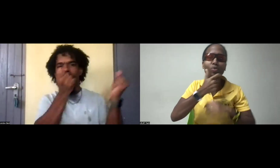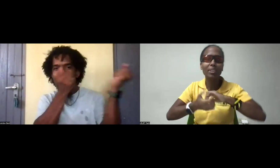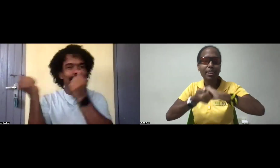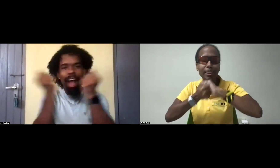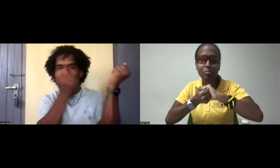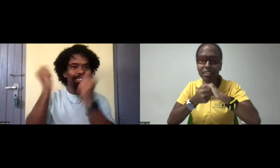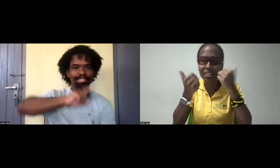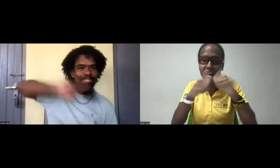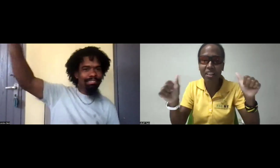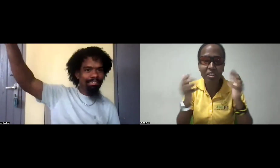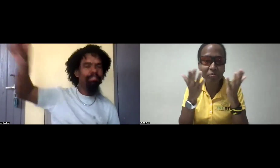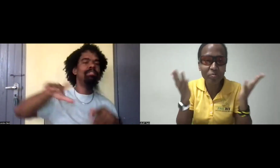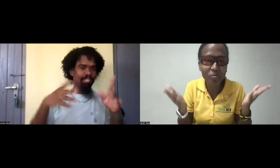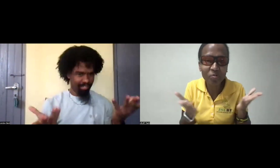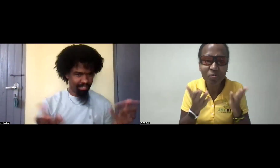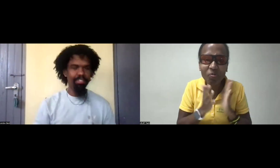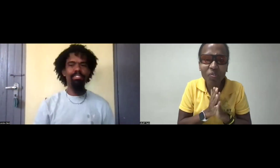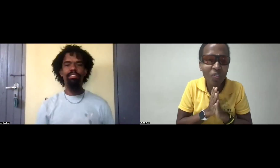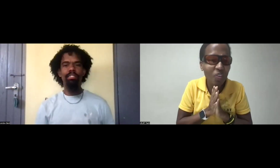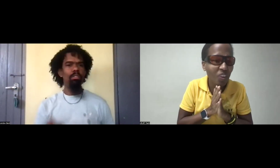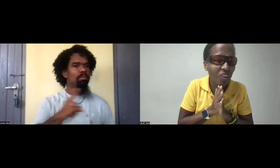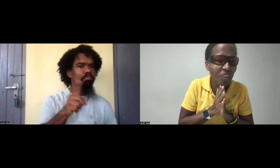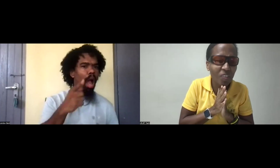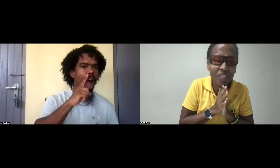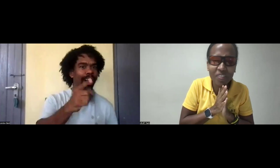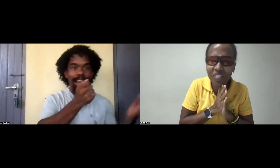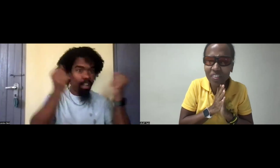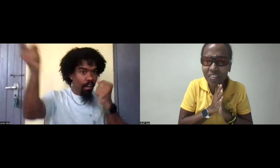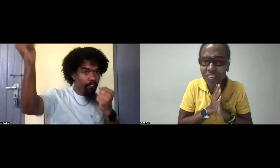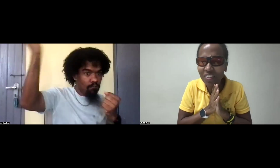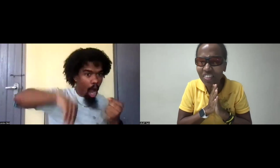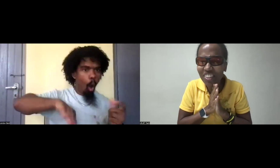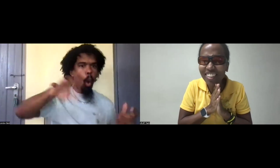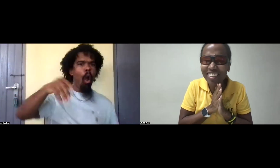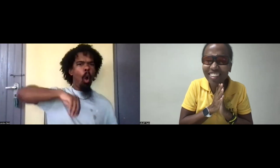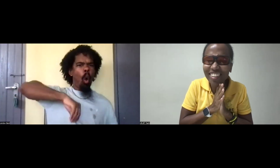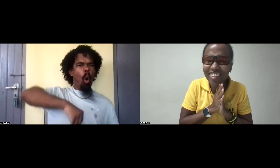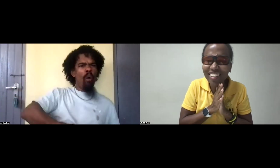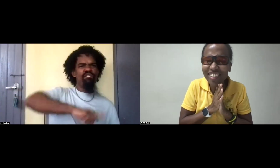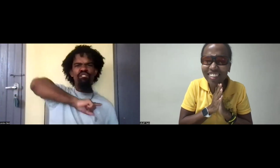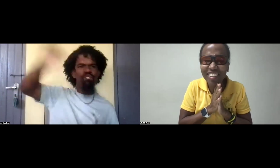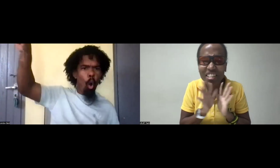St. Mary, Kingston, St. Andrew. Anybody here from these sides?